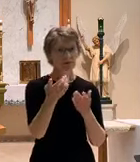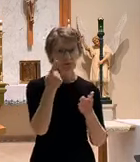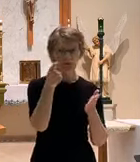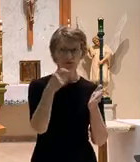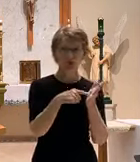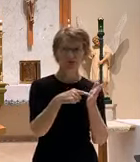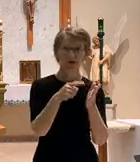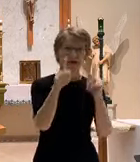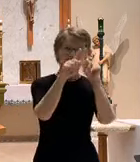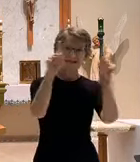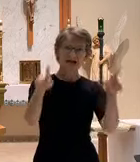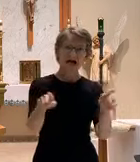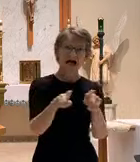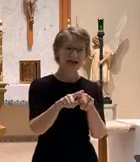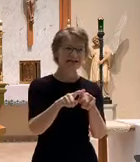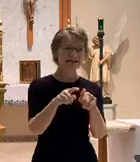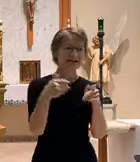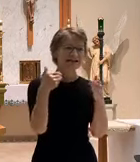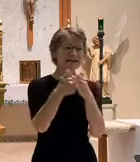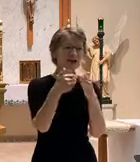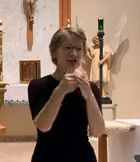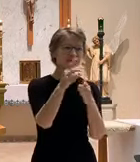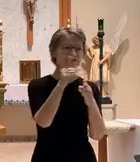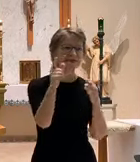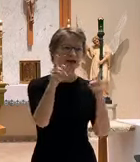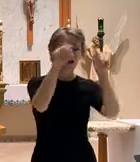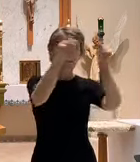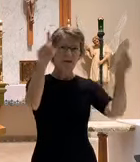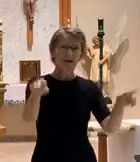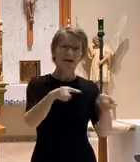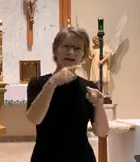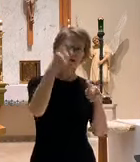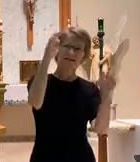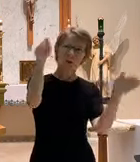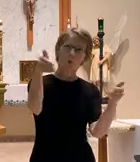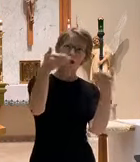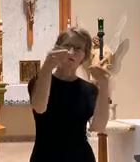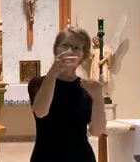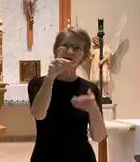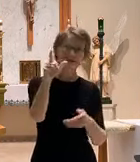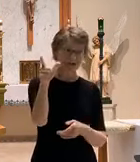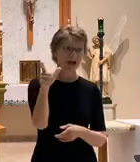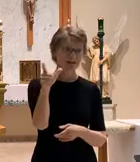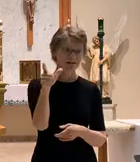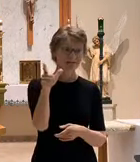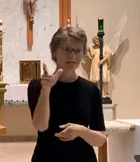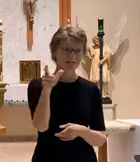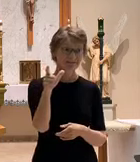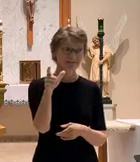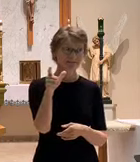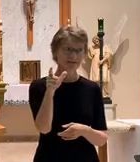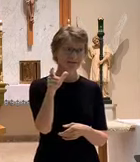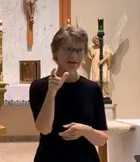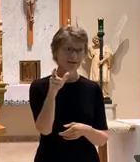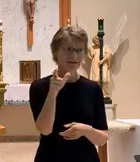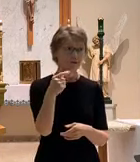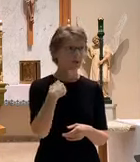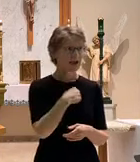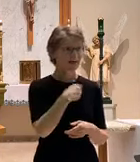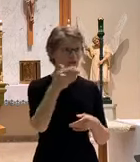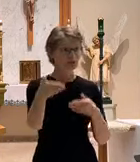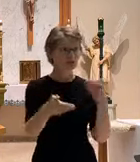that there are signs out there at the entrances called Welcome to Devil's Lake. We have